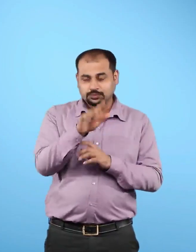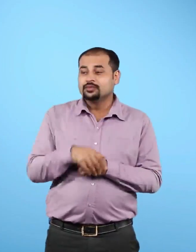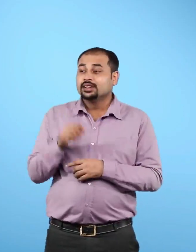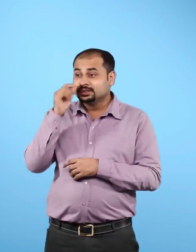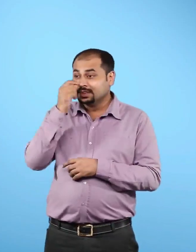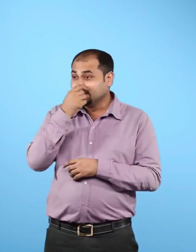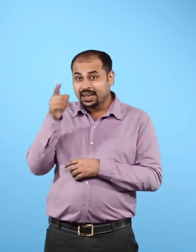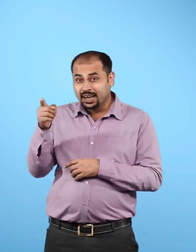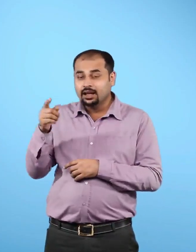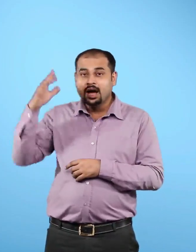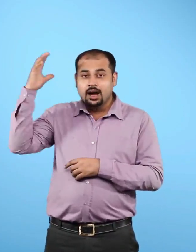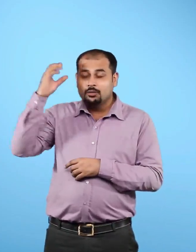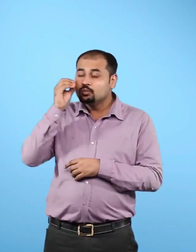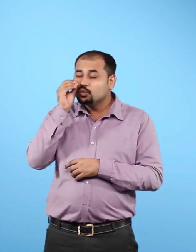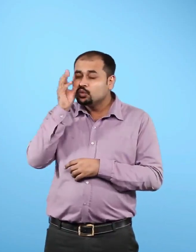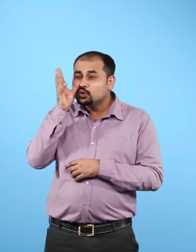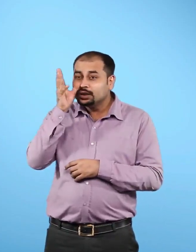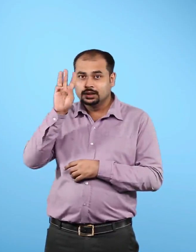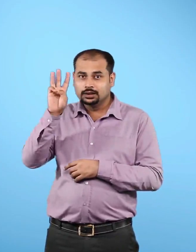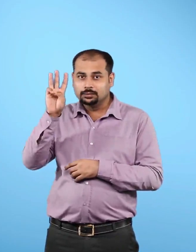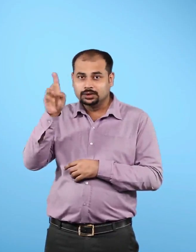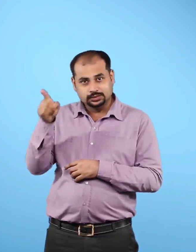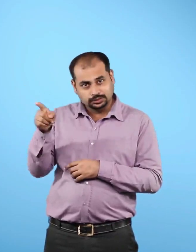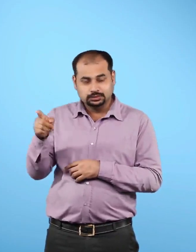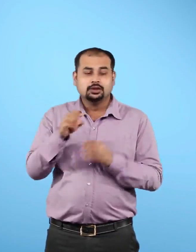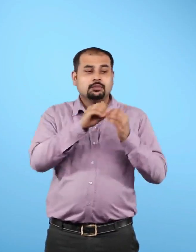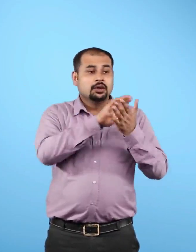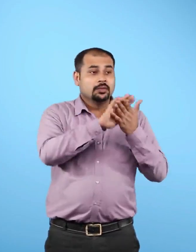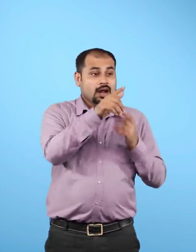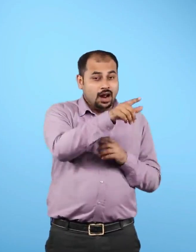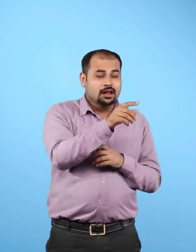and 3 a.m. in Chennai, in Bhopal?